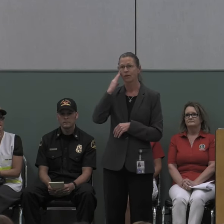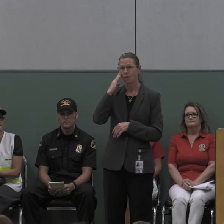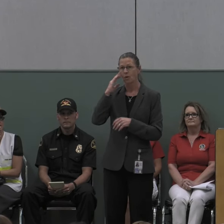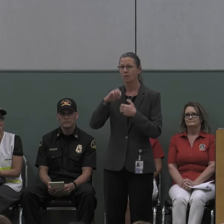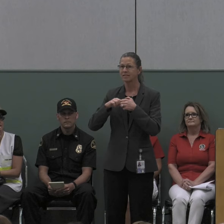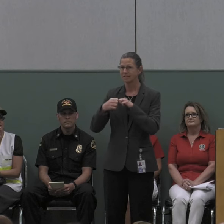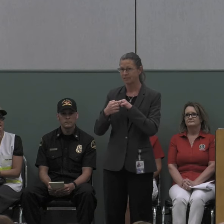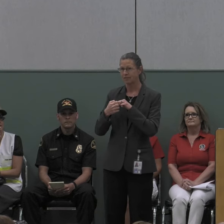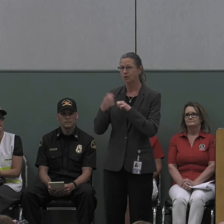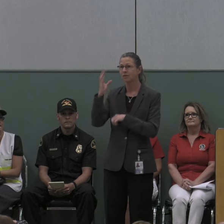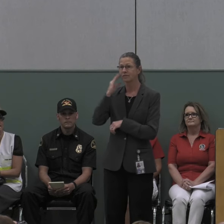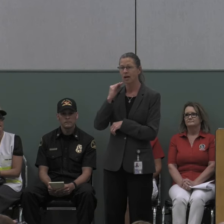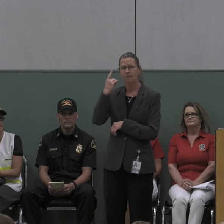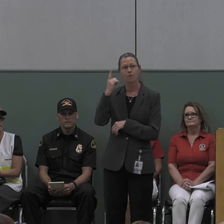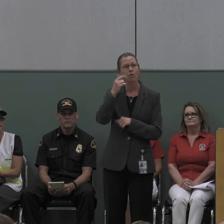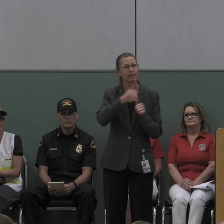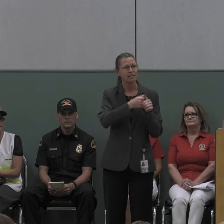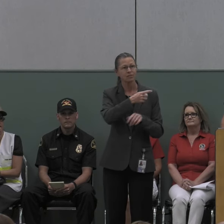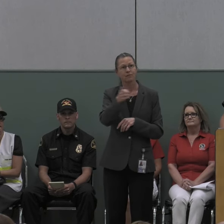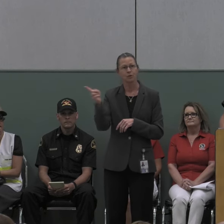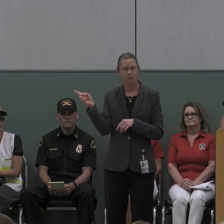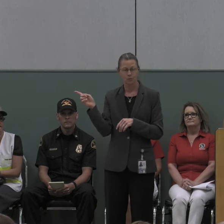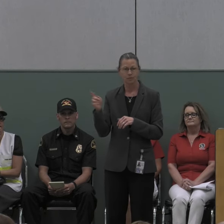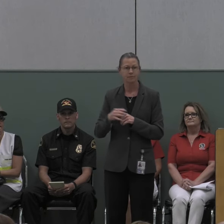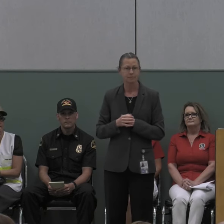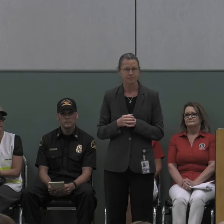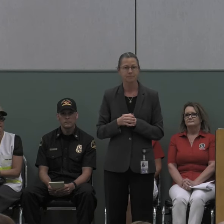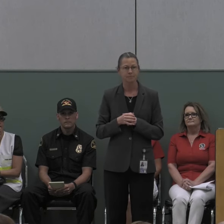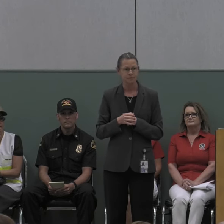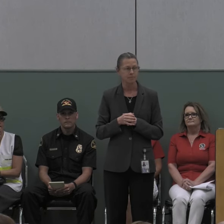difficult time for each one of you.